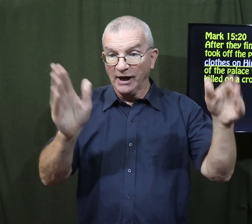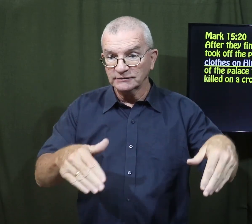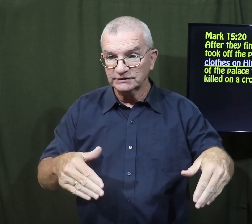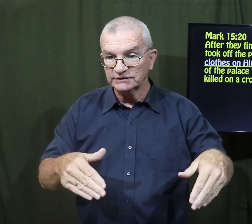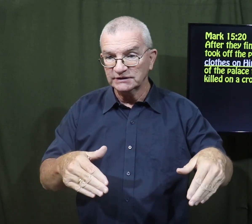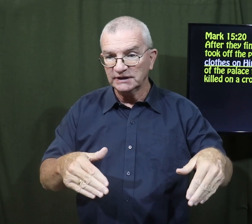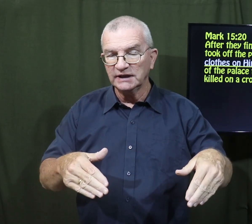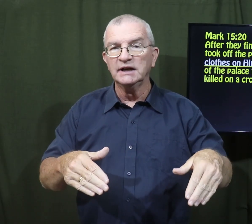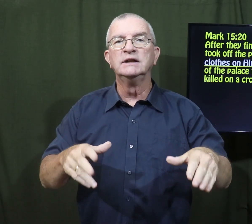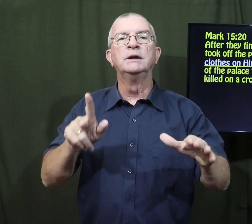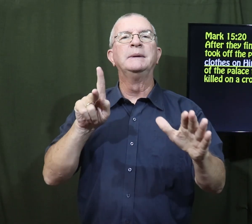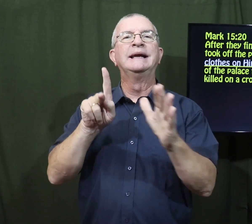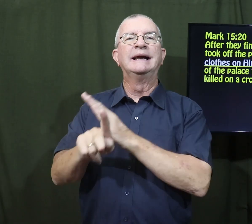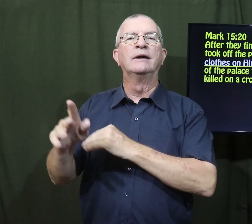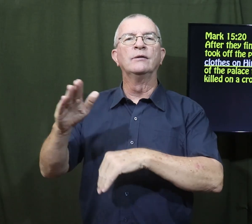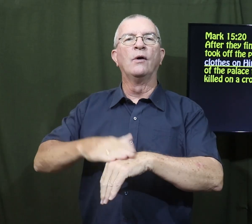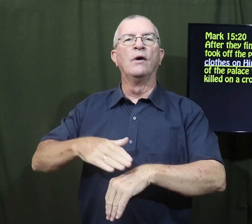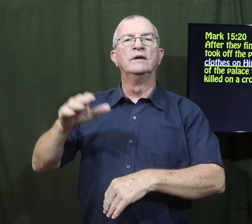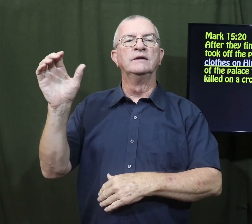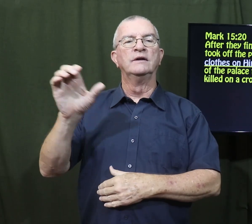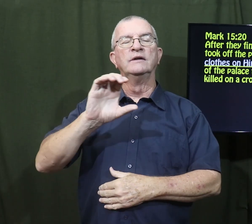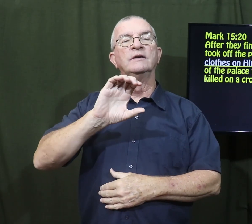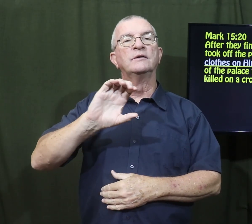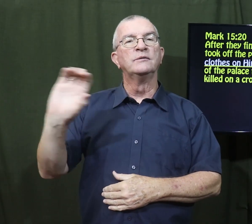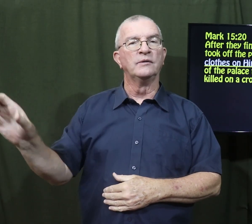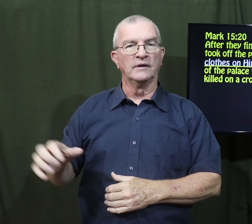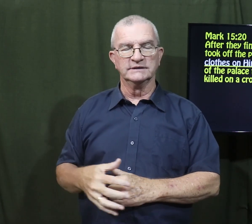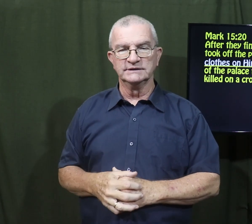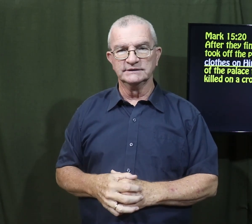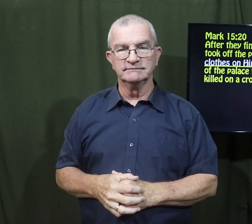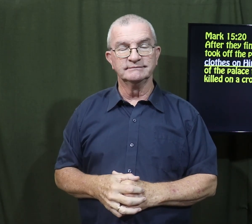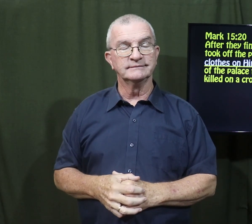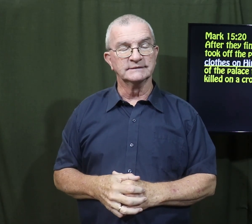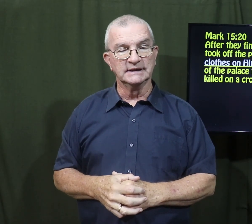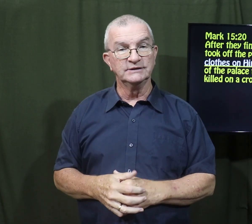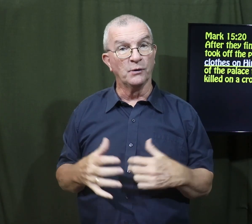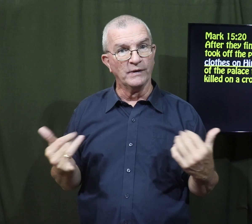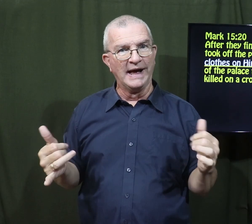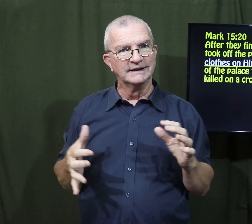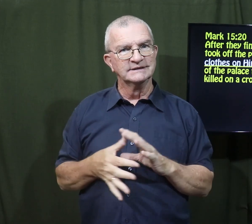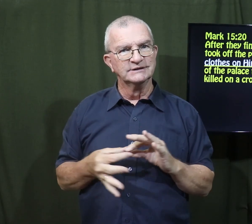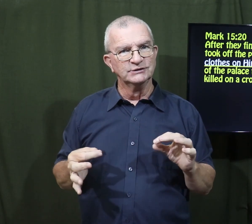Then they led him out of the palace to be killed on a cross.